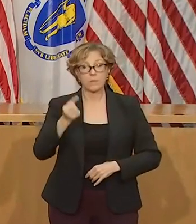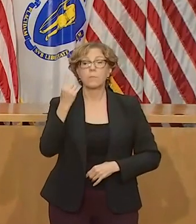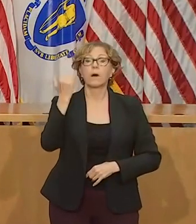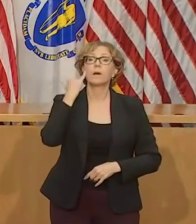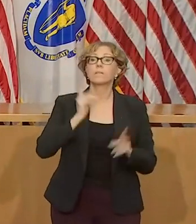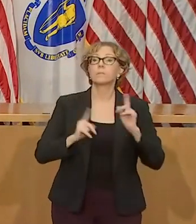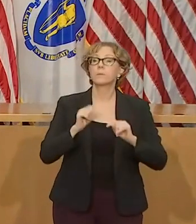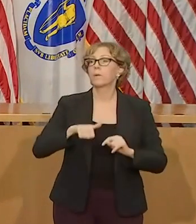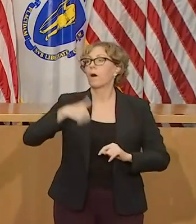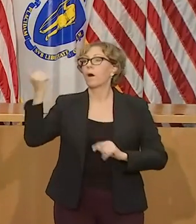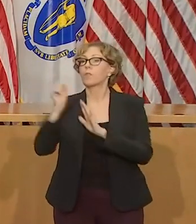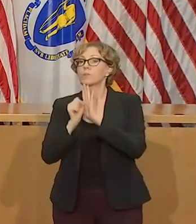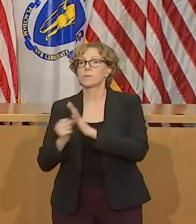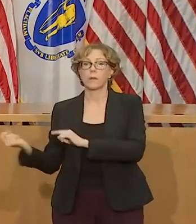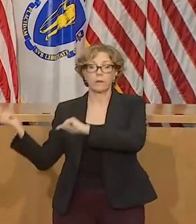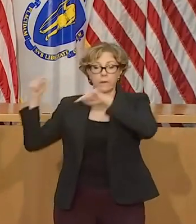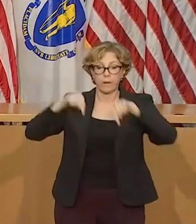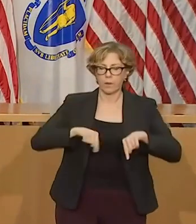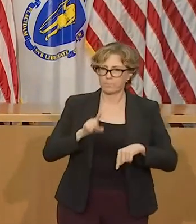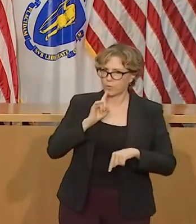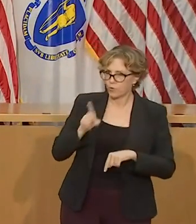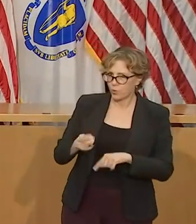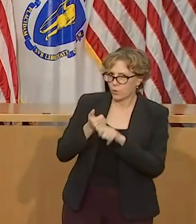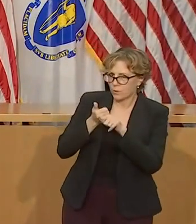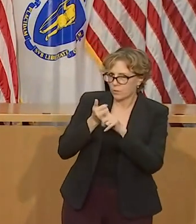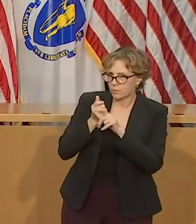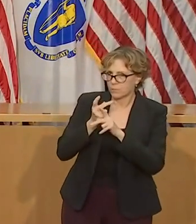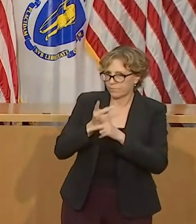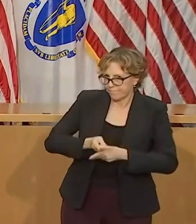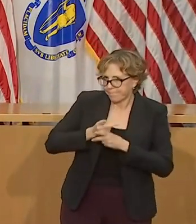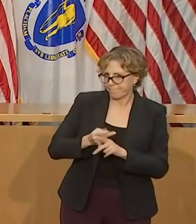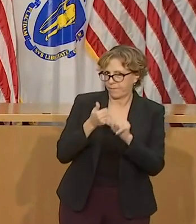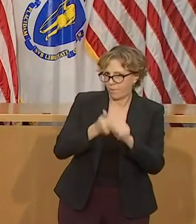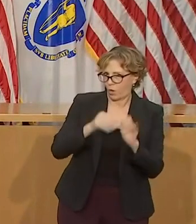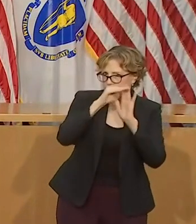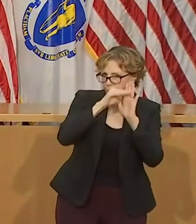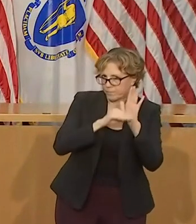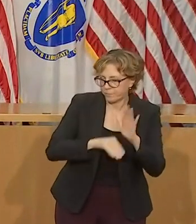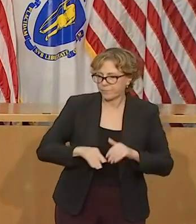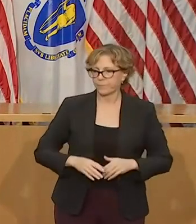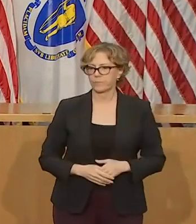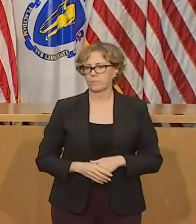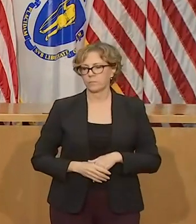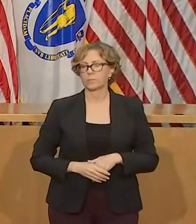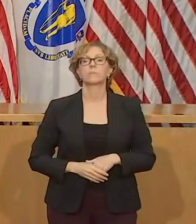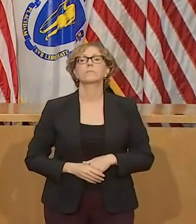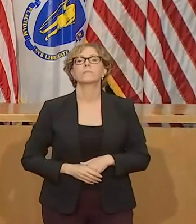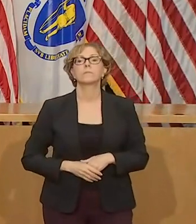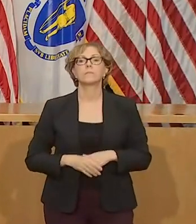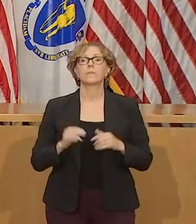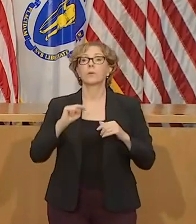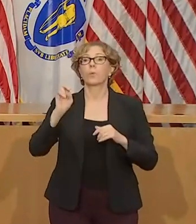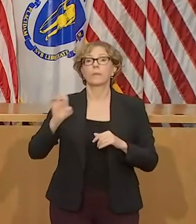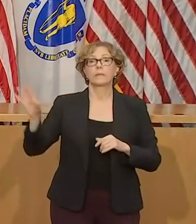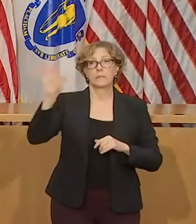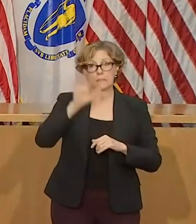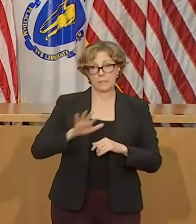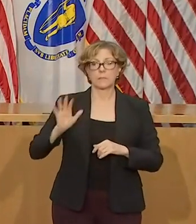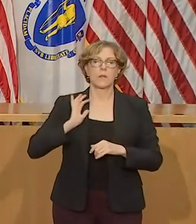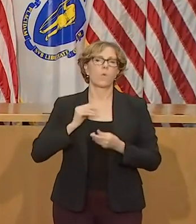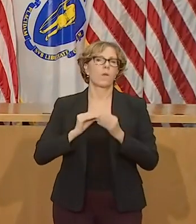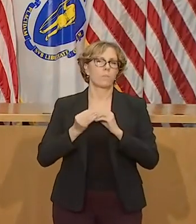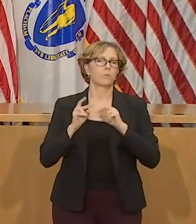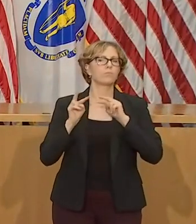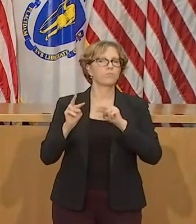taking appropriate precautions. Due to lower infection rates across the Northeast region, our administration is updating our state's